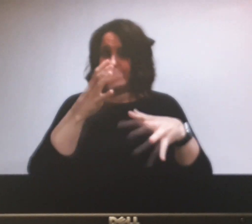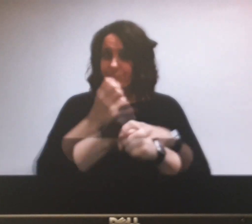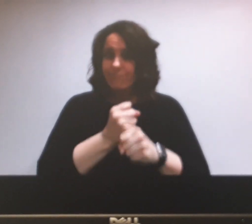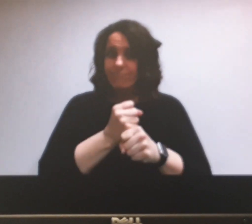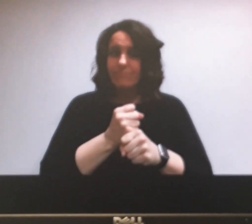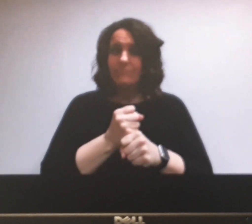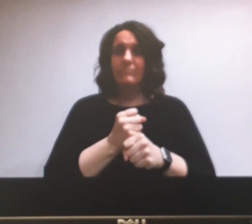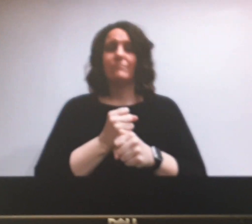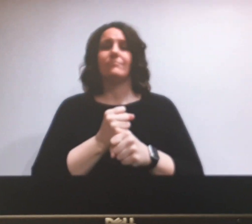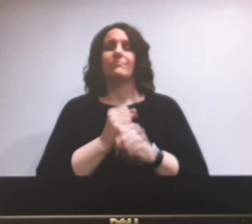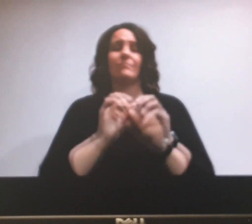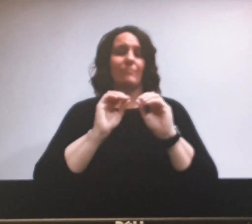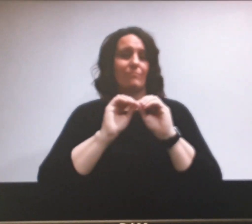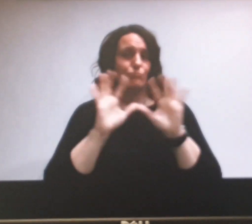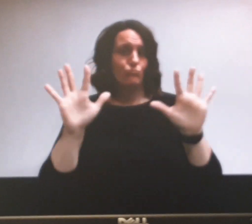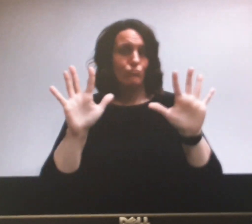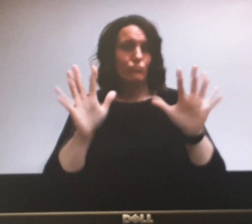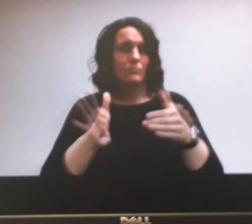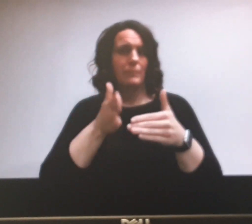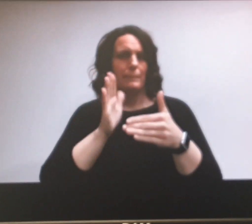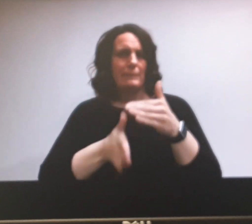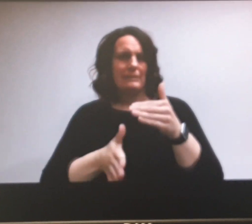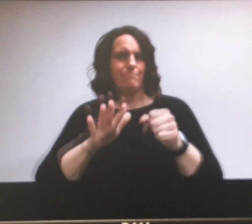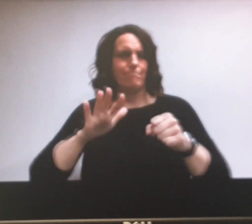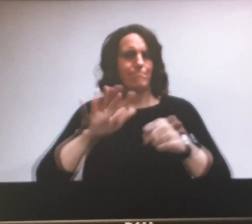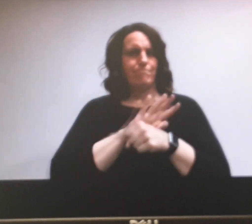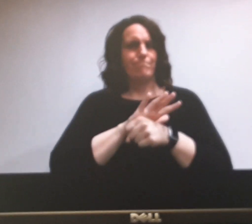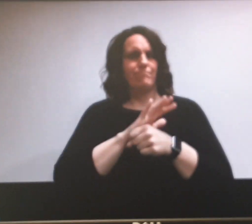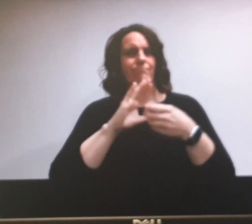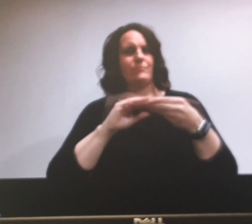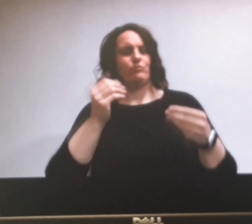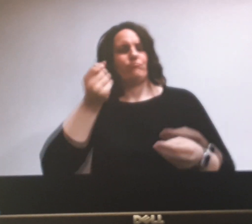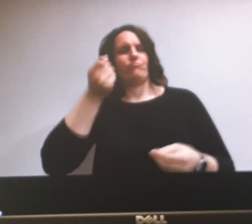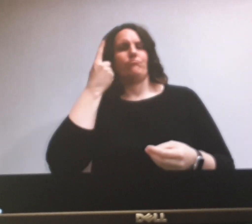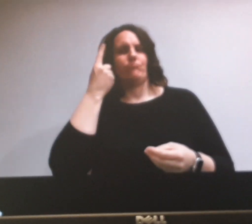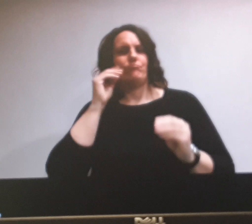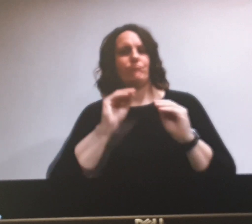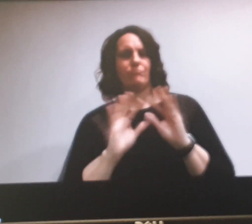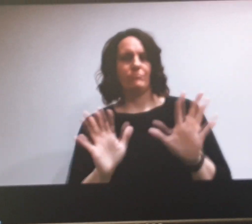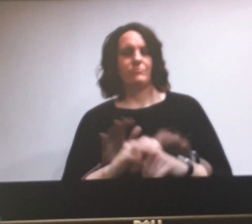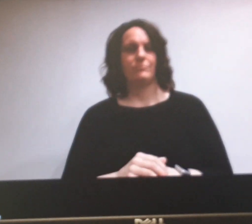The first C, to make sure it's clear